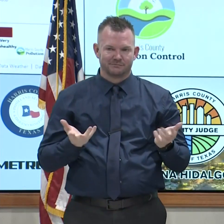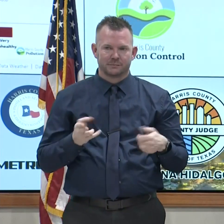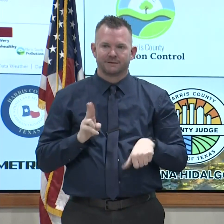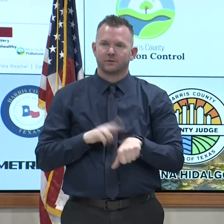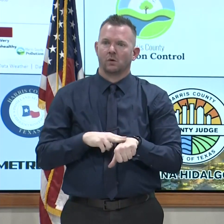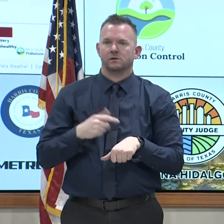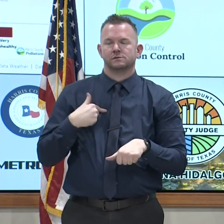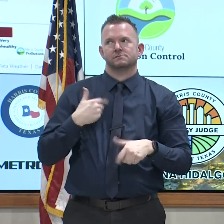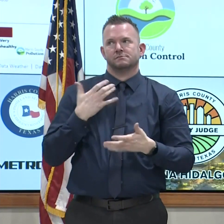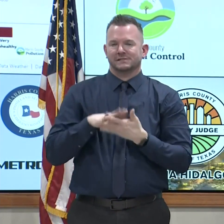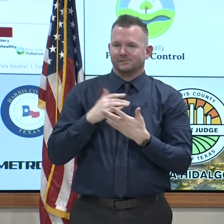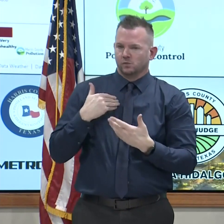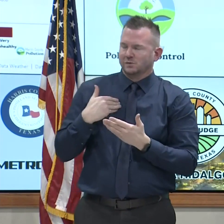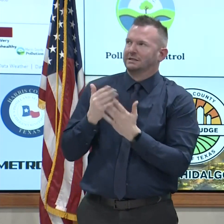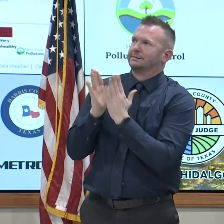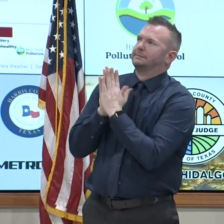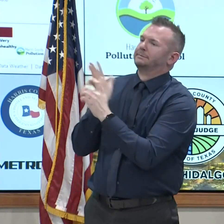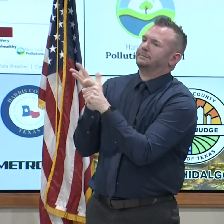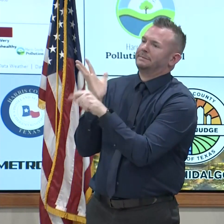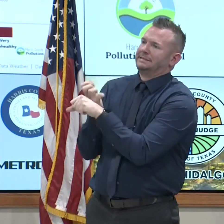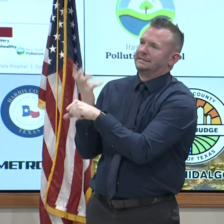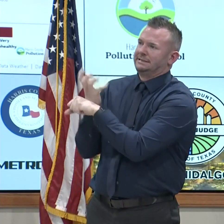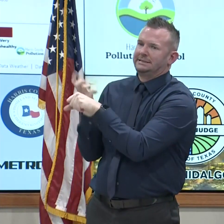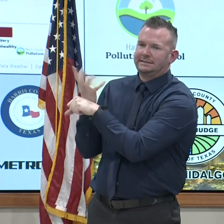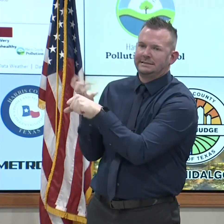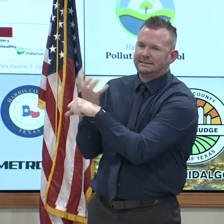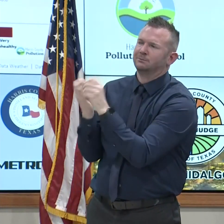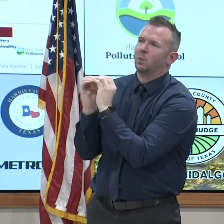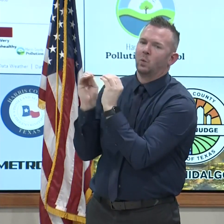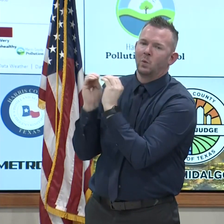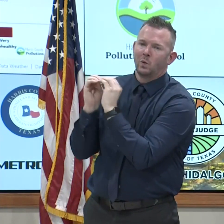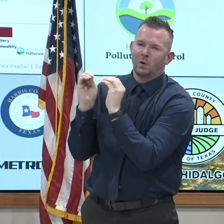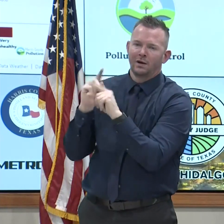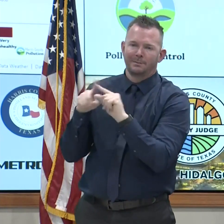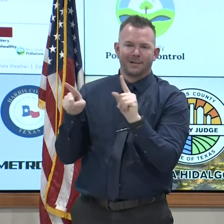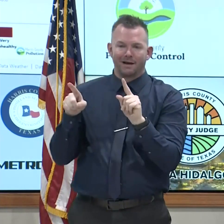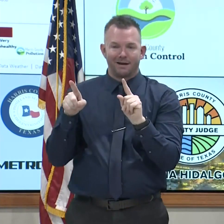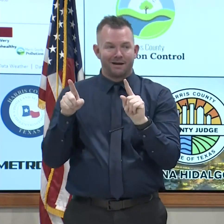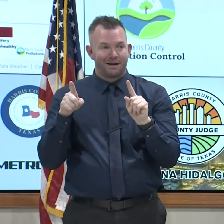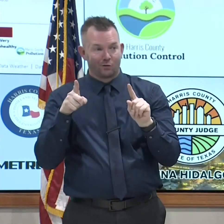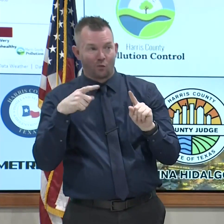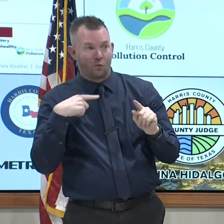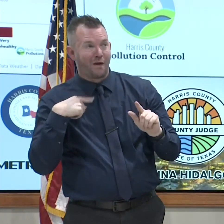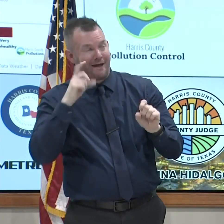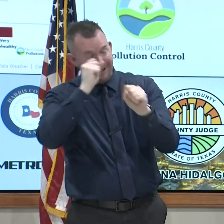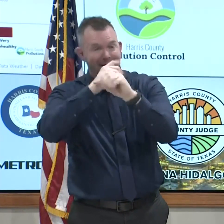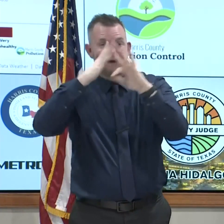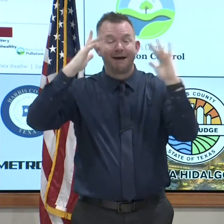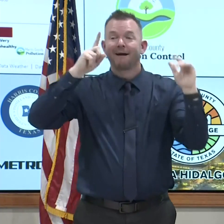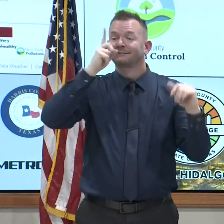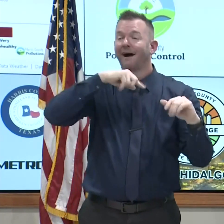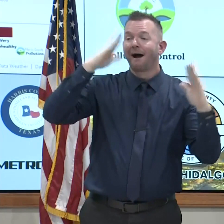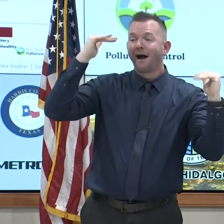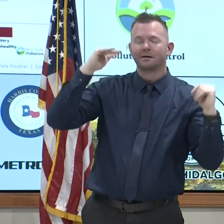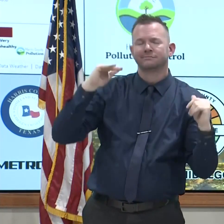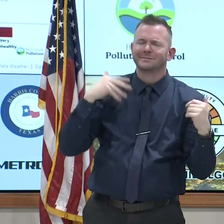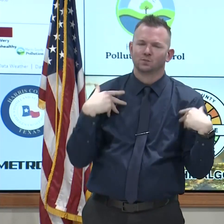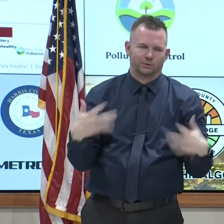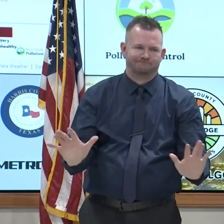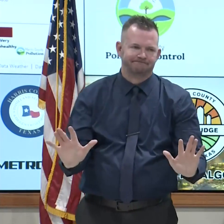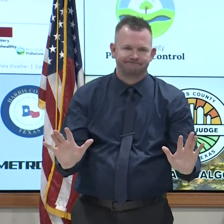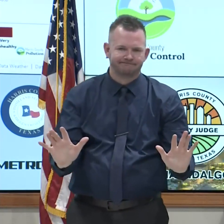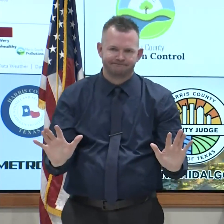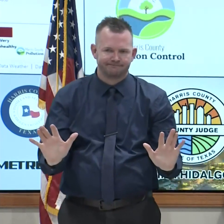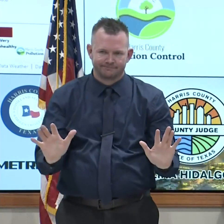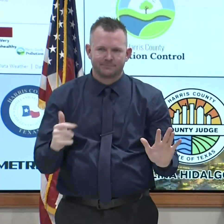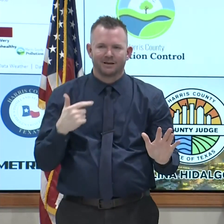want to set false expectations for the community that we have any news that a whole lot more are coming, because we've yet to